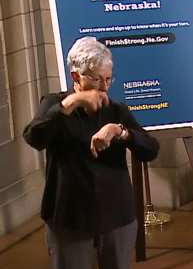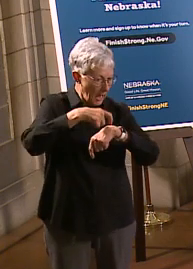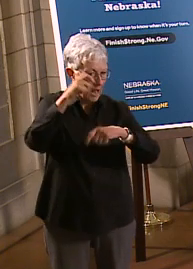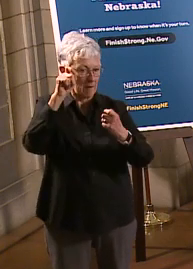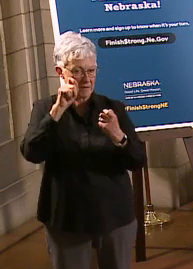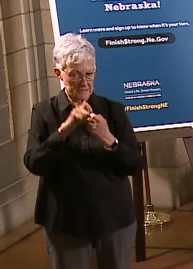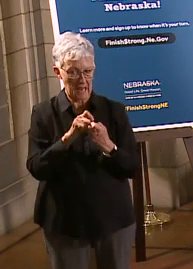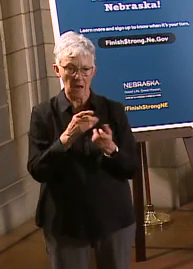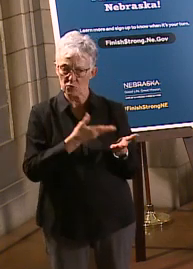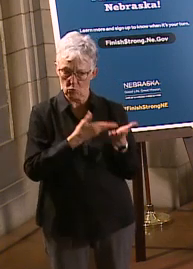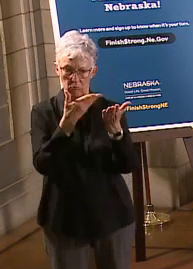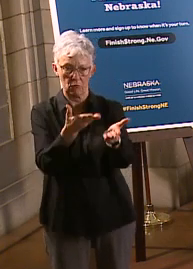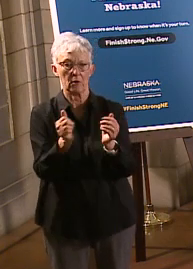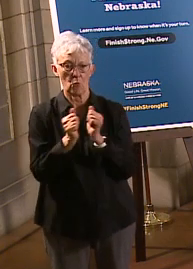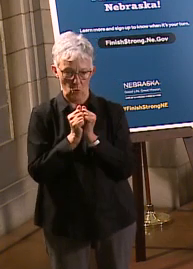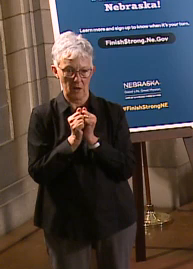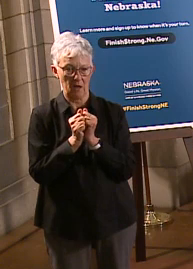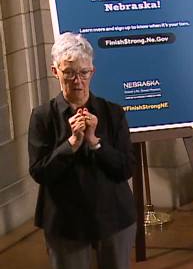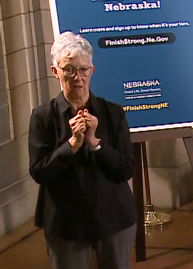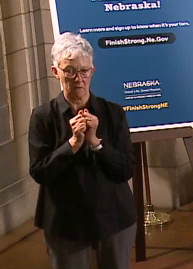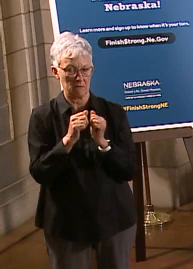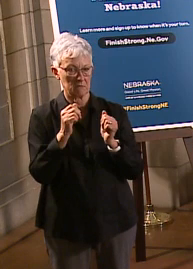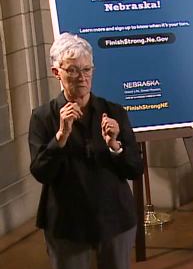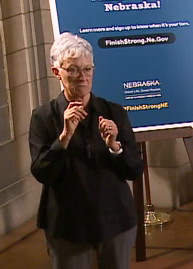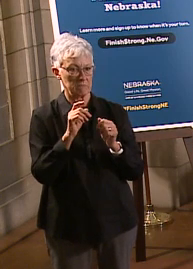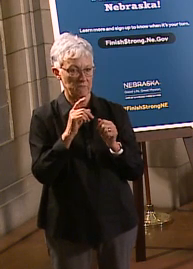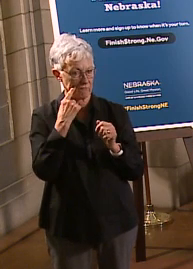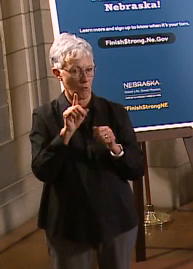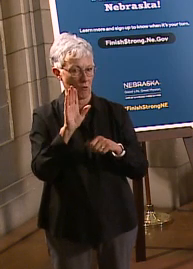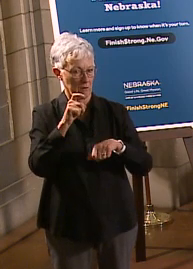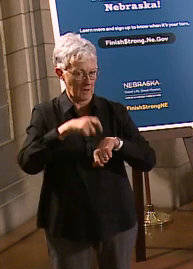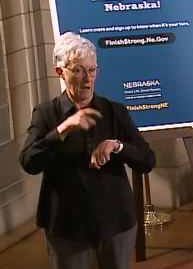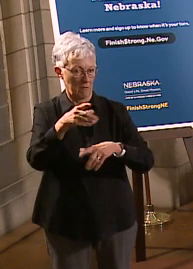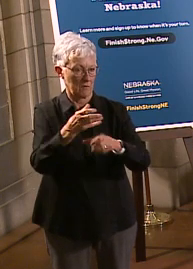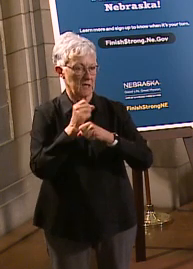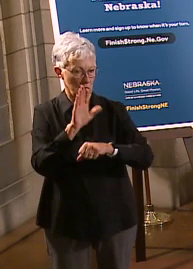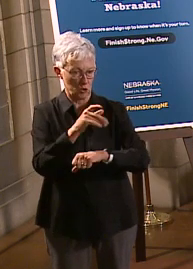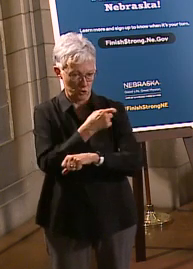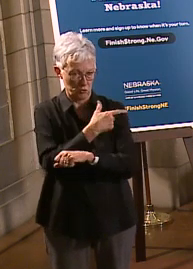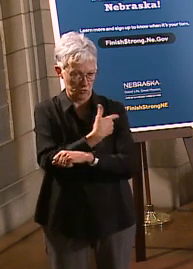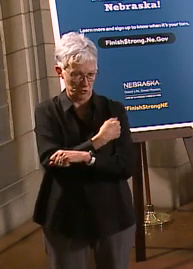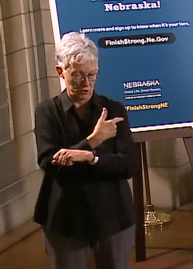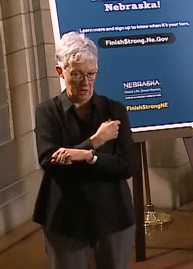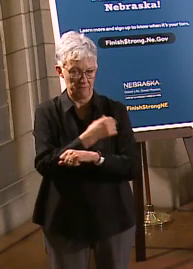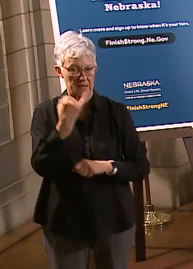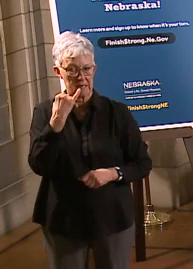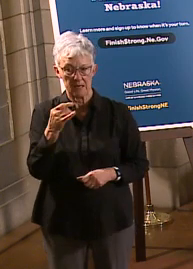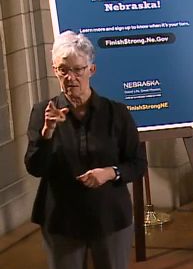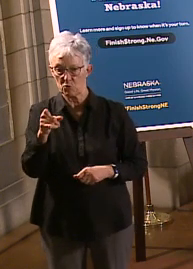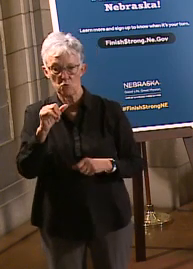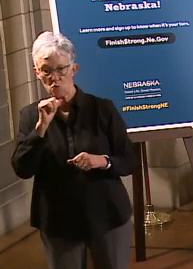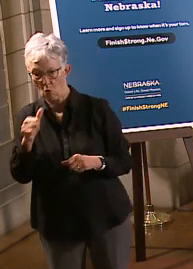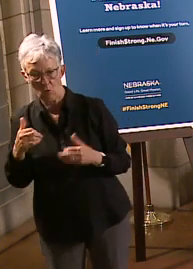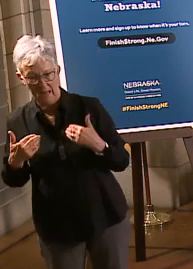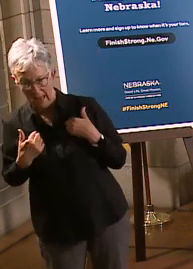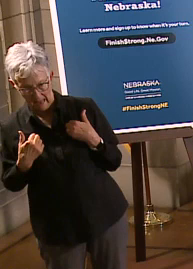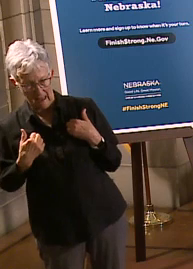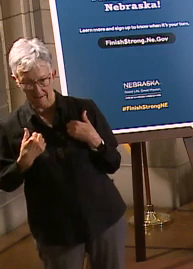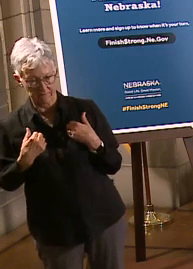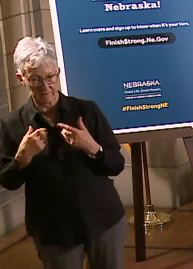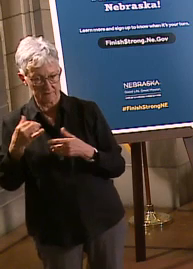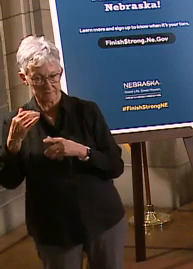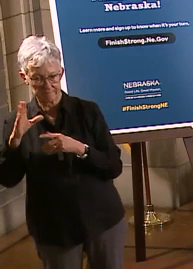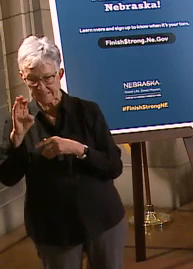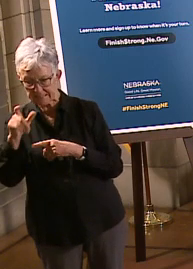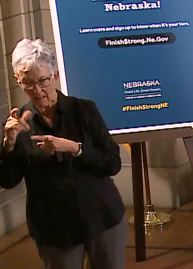try to bring that with you to your appointment if you have it. If you forget, or if you don't have the technology, don't worry. They can look you up in the